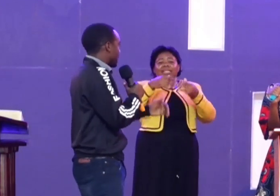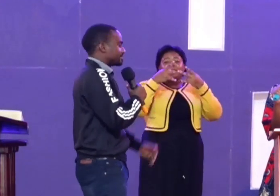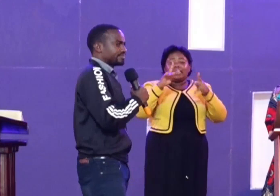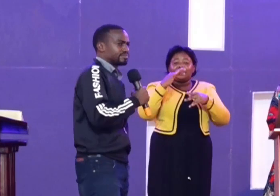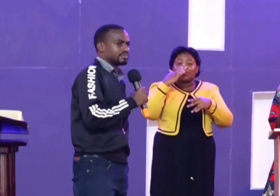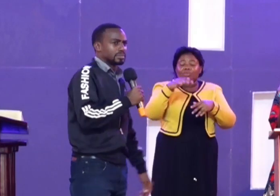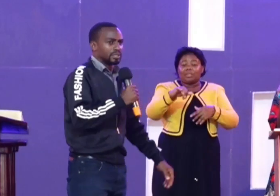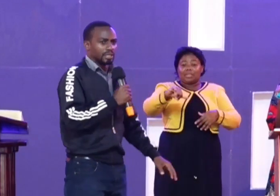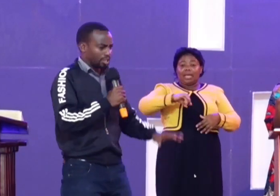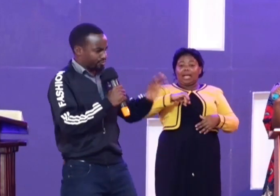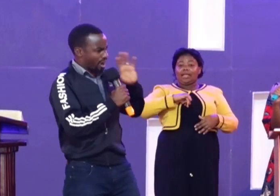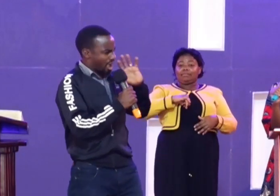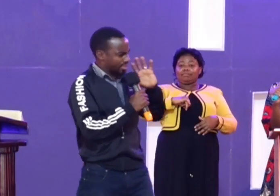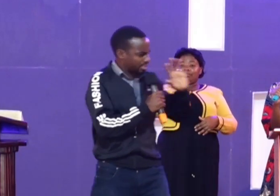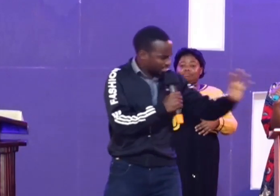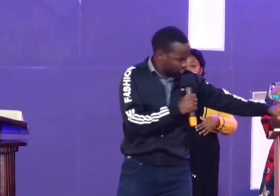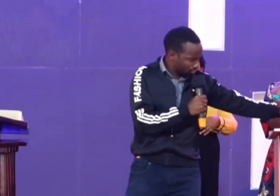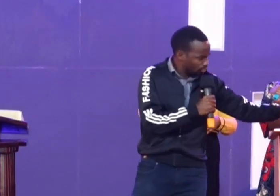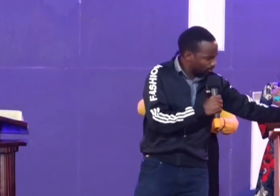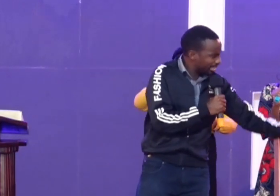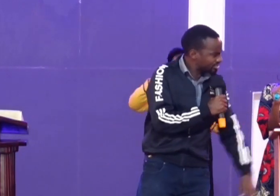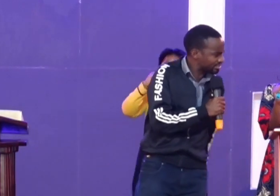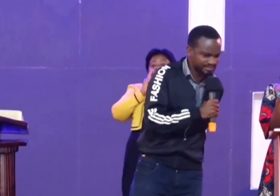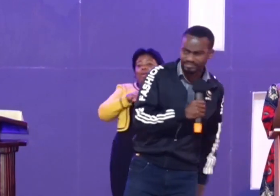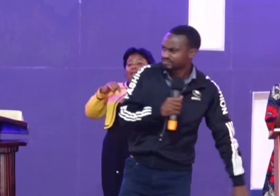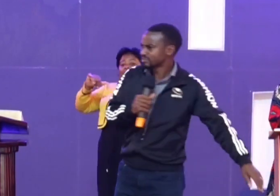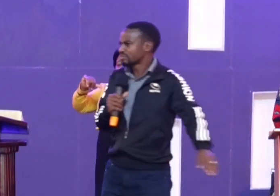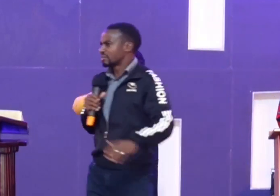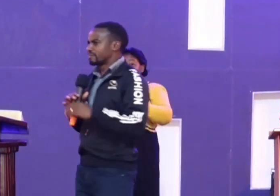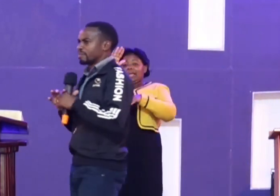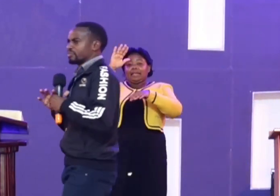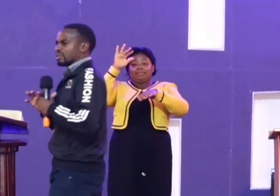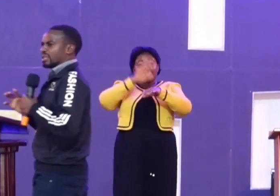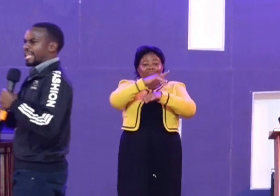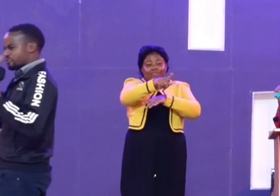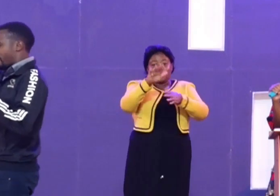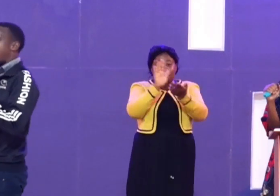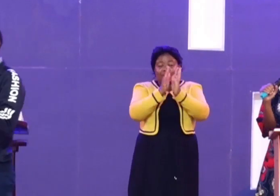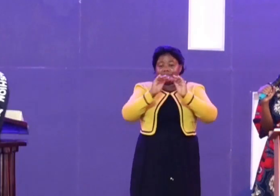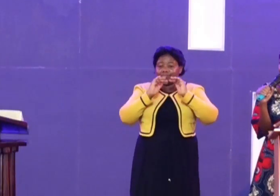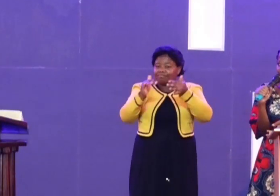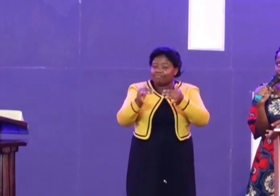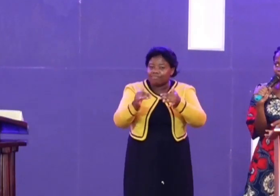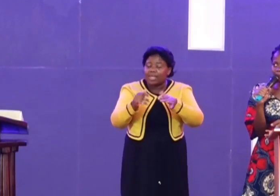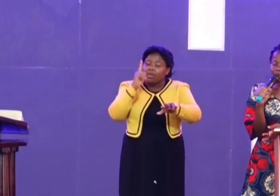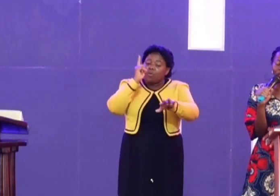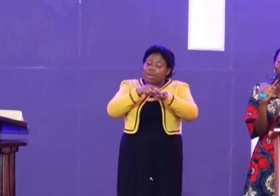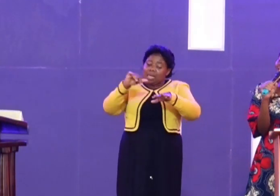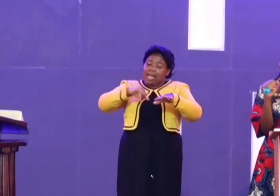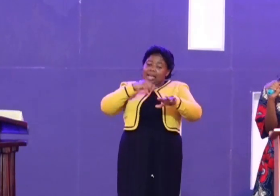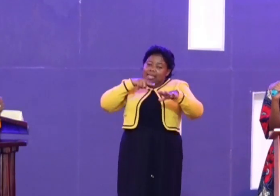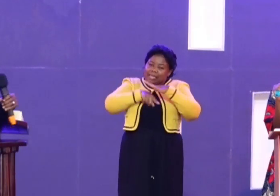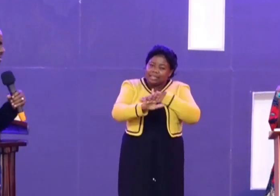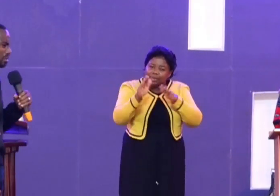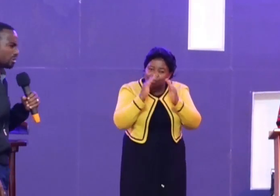say I. Atandiko gamba ntinze. If I touch you you'll be blessed. Ntine malanku kwata ko genda webo omukisa. If I enter your house. Bwe